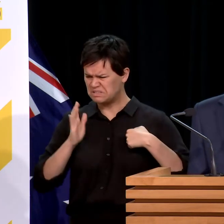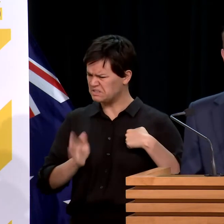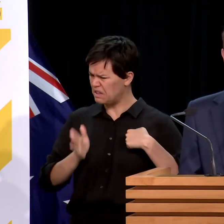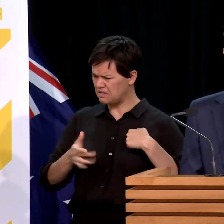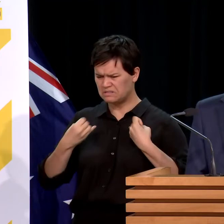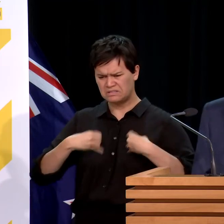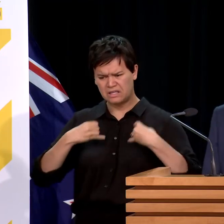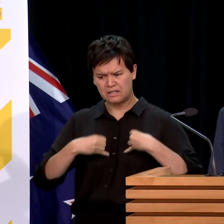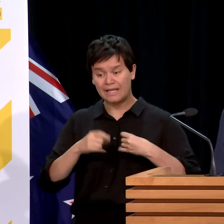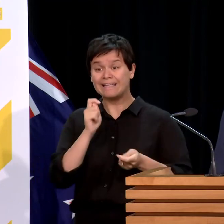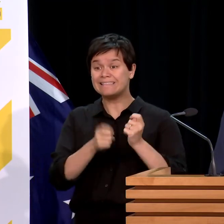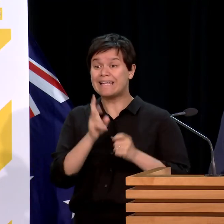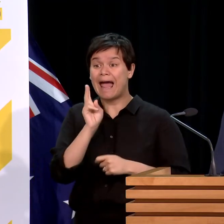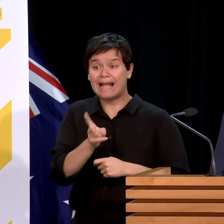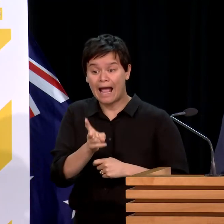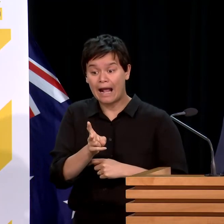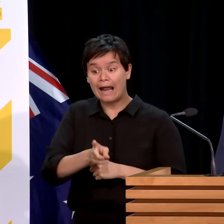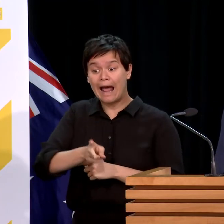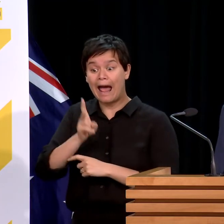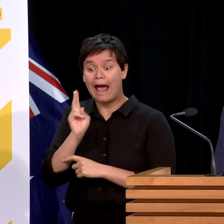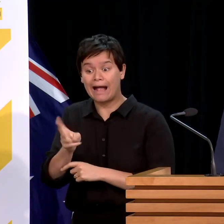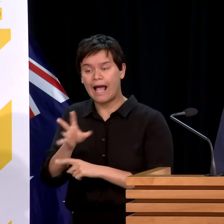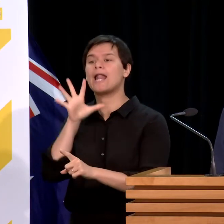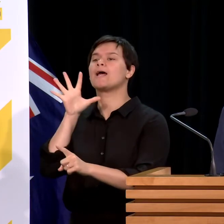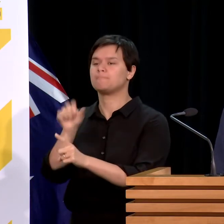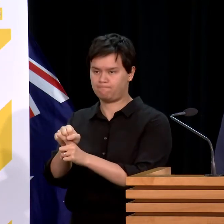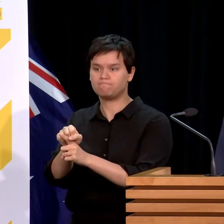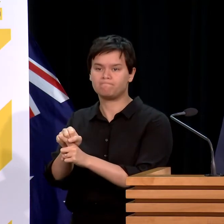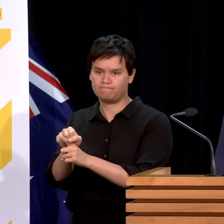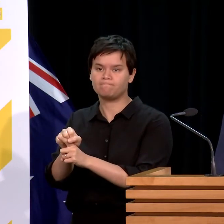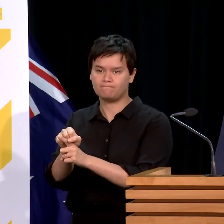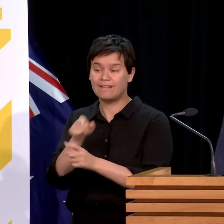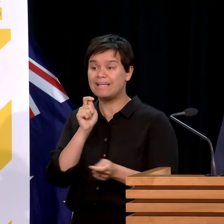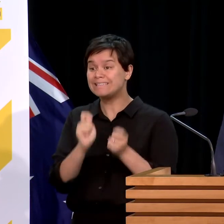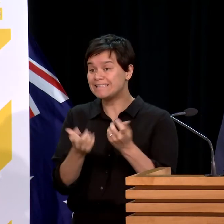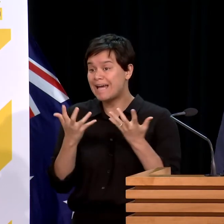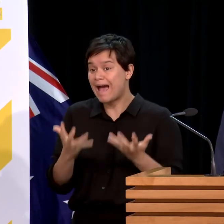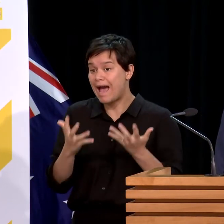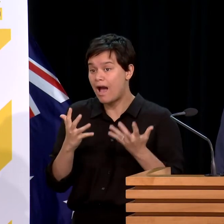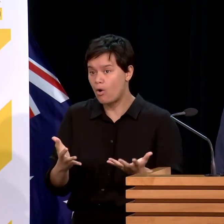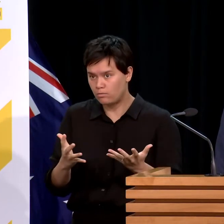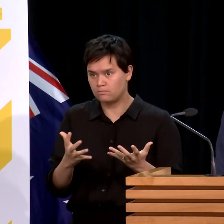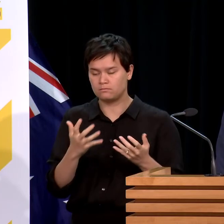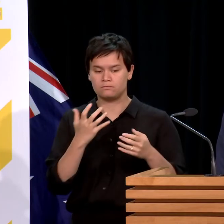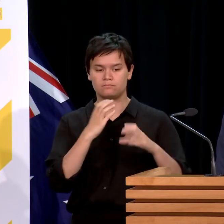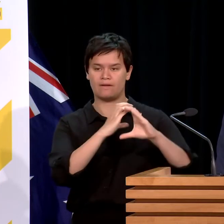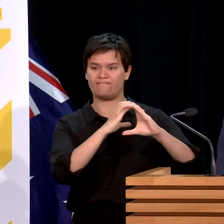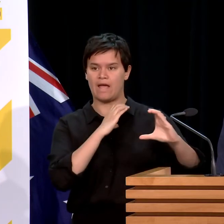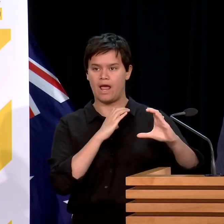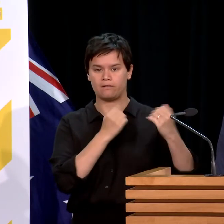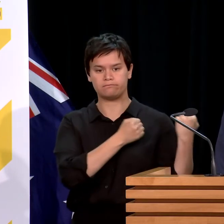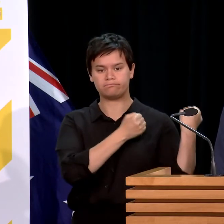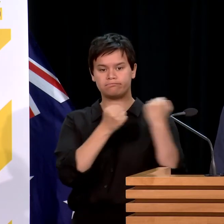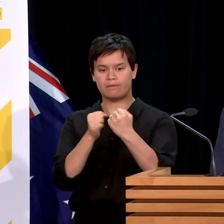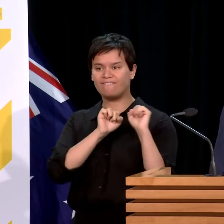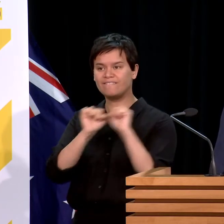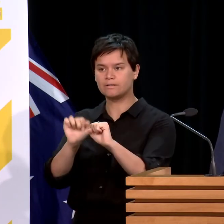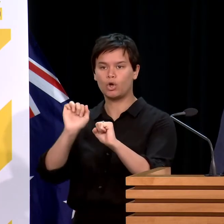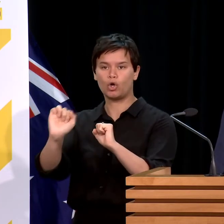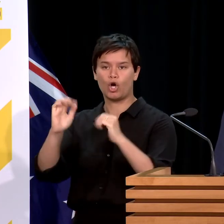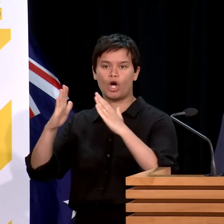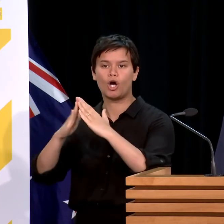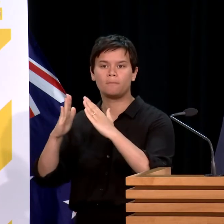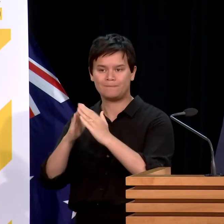out to her house. That was the test on the 2nd of February that we were notified this morning had come back positive.